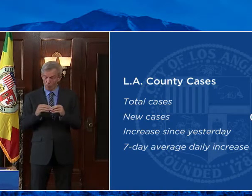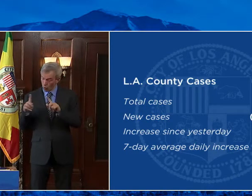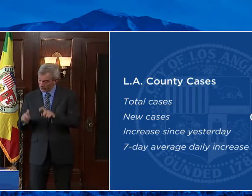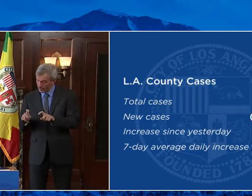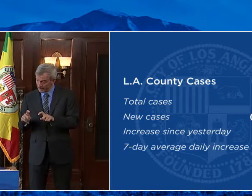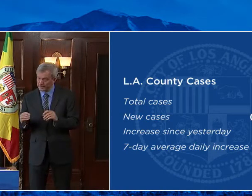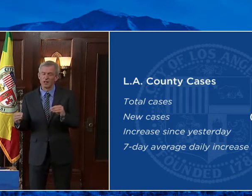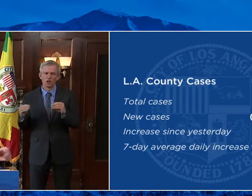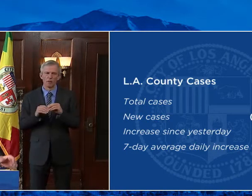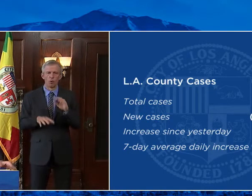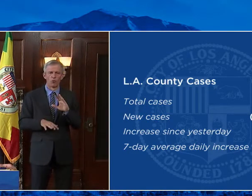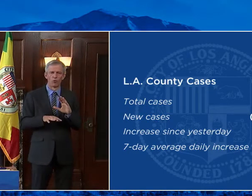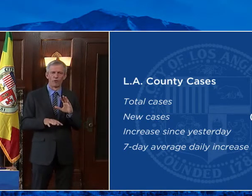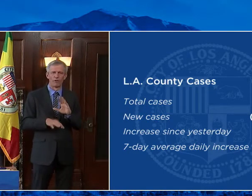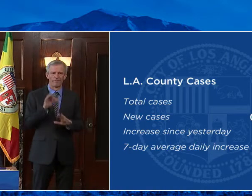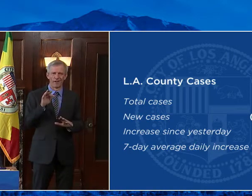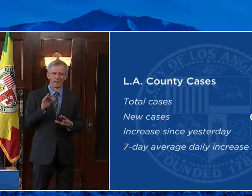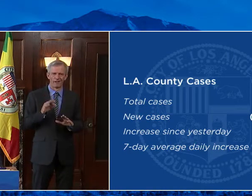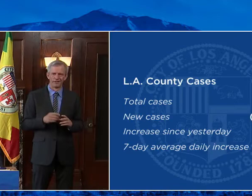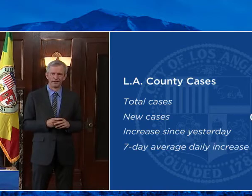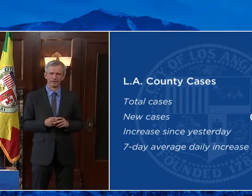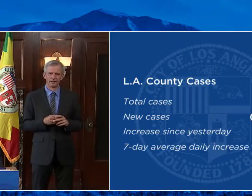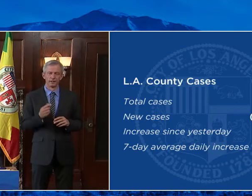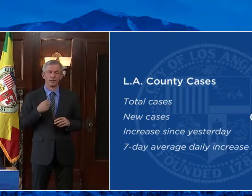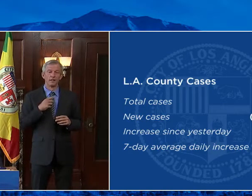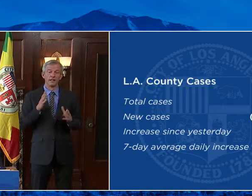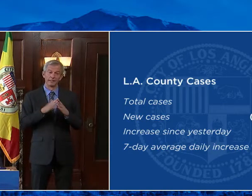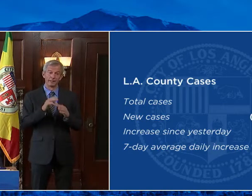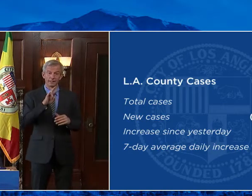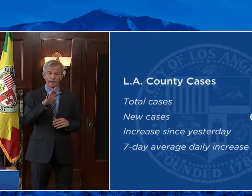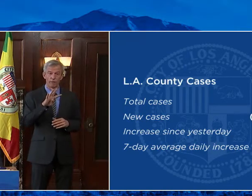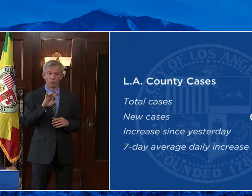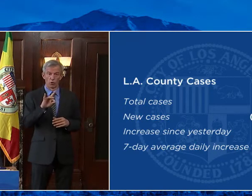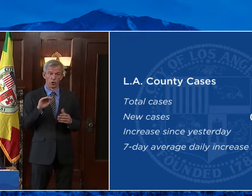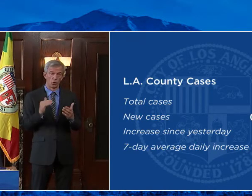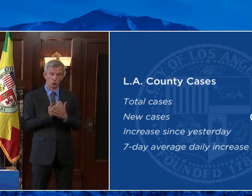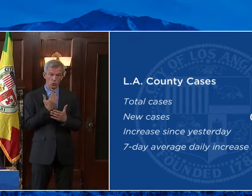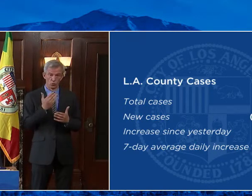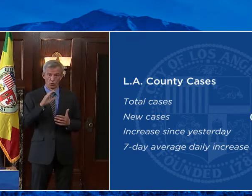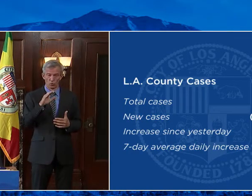report. In the city, this was 748 new cases, bringing a total of